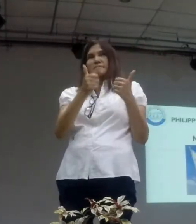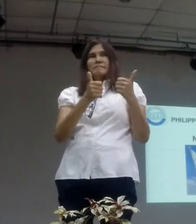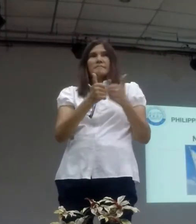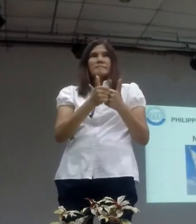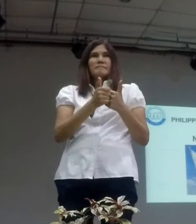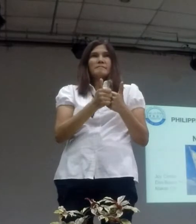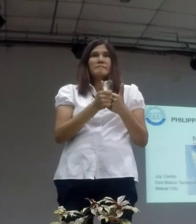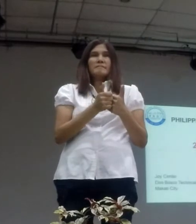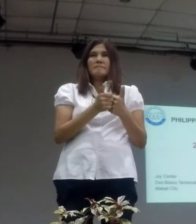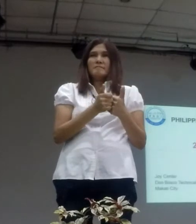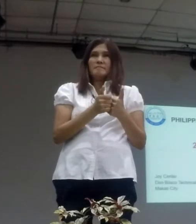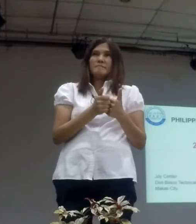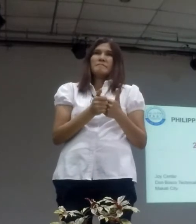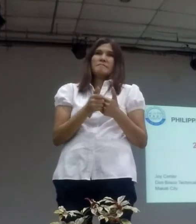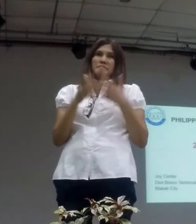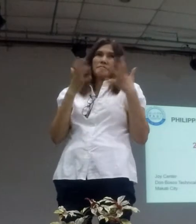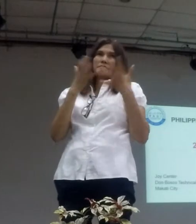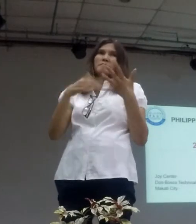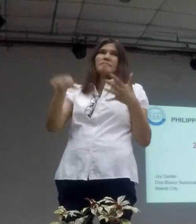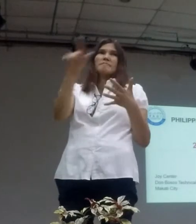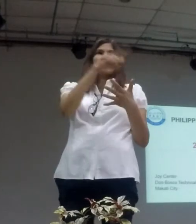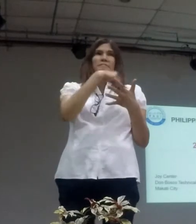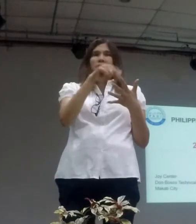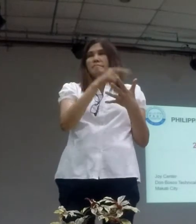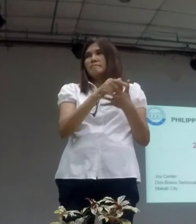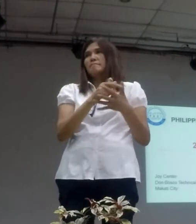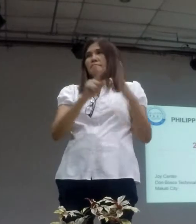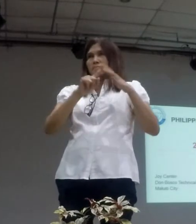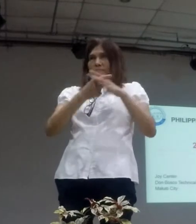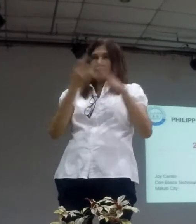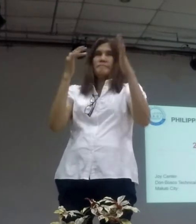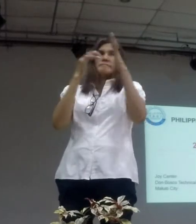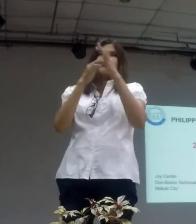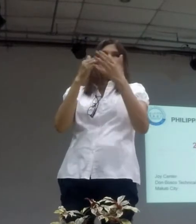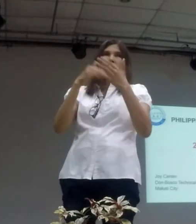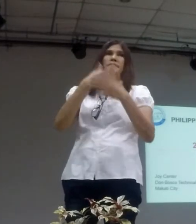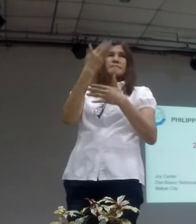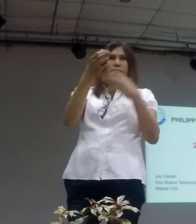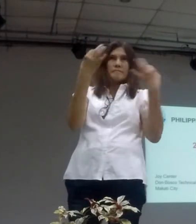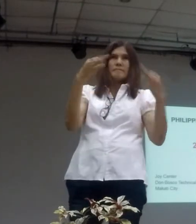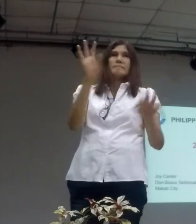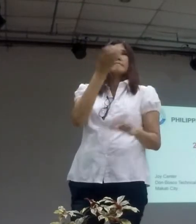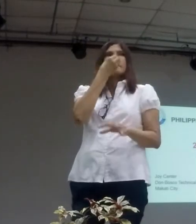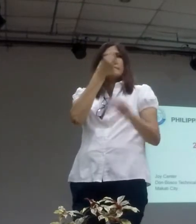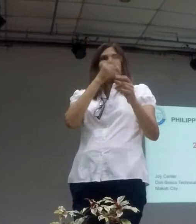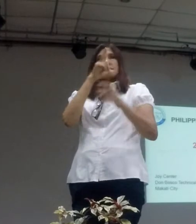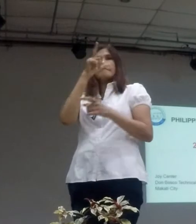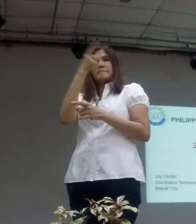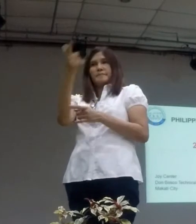Continue talking among yourselves, and then we will start again after we eat lunch.